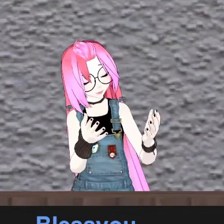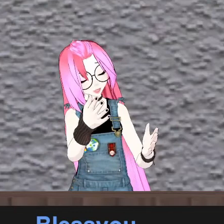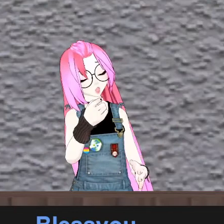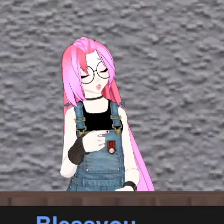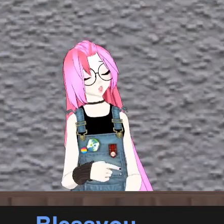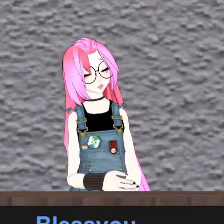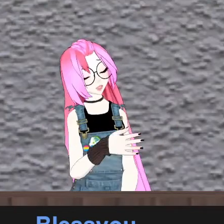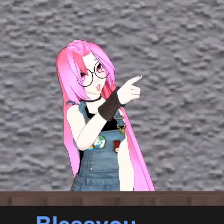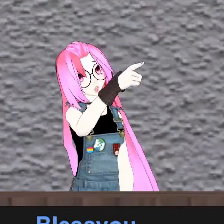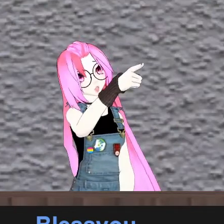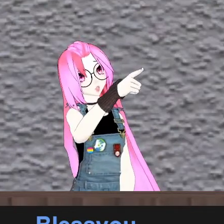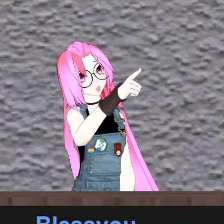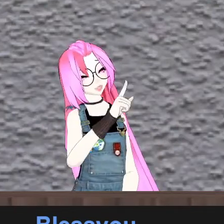Bless you. Yeah. Do you have a question?